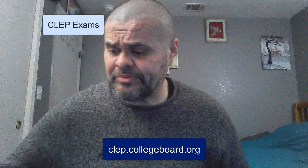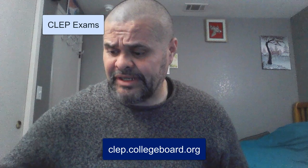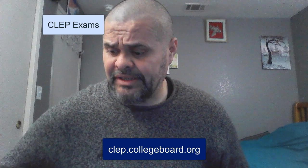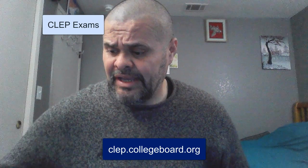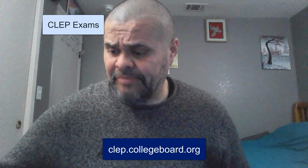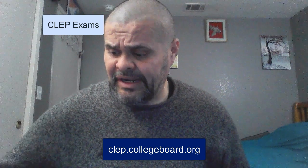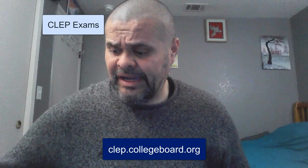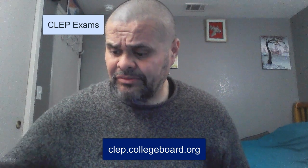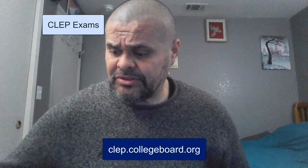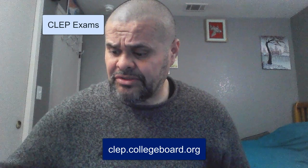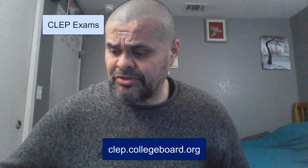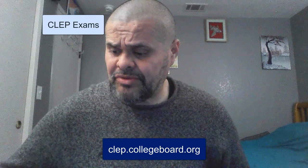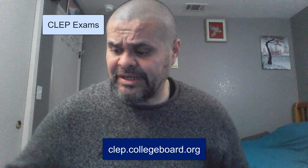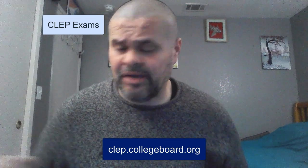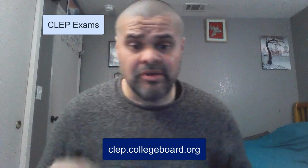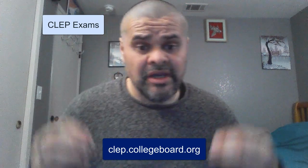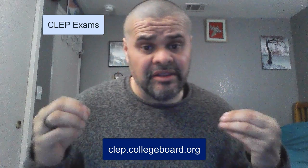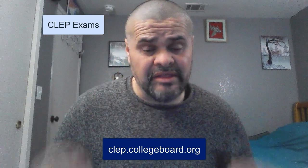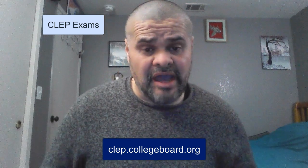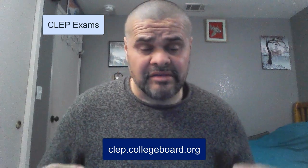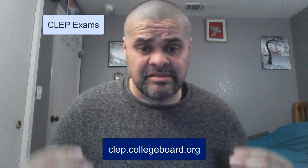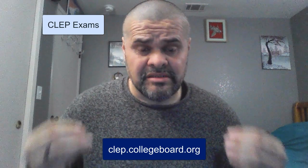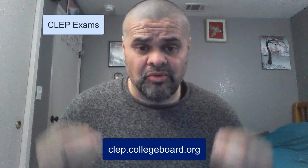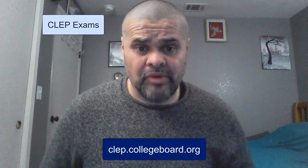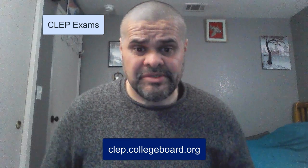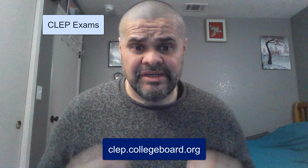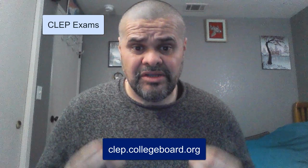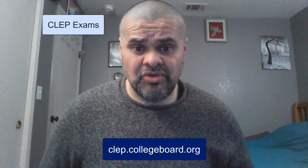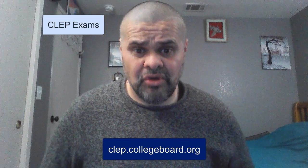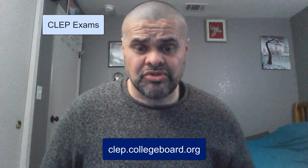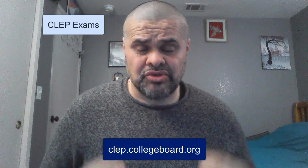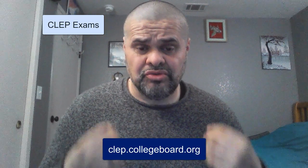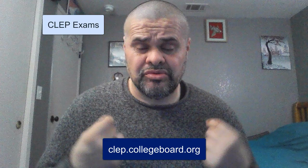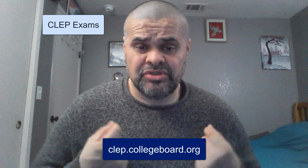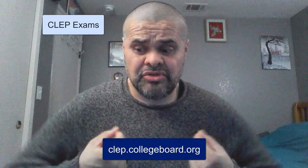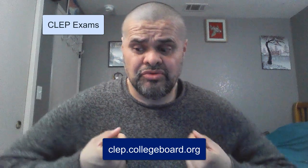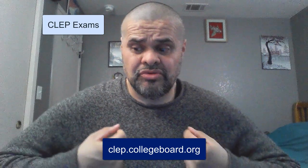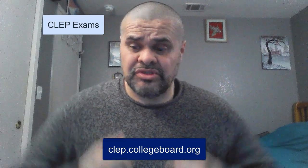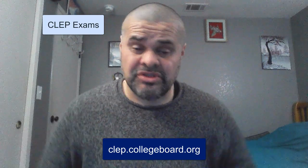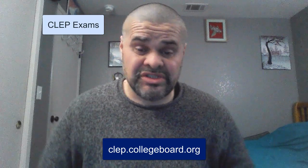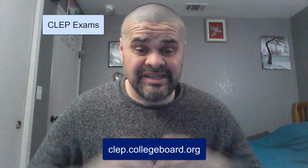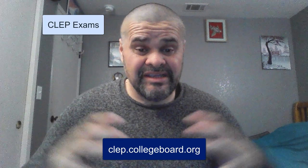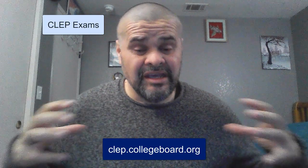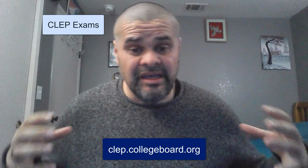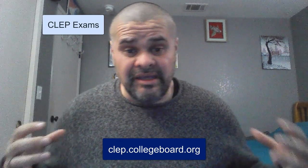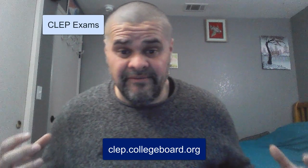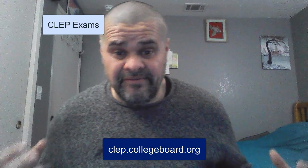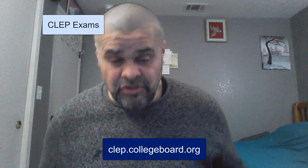website. But I will tell you right now that the website that you go to see if